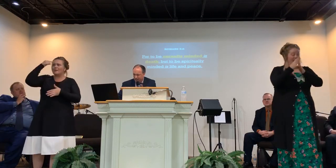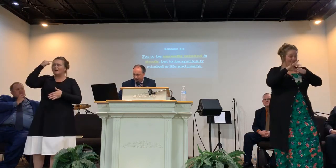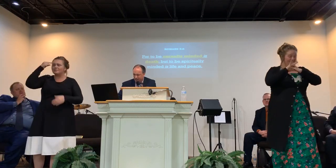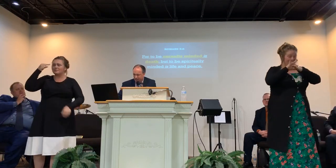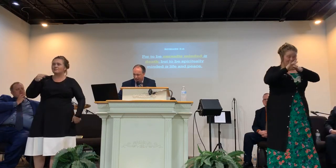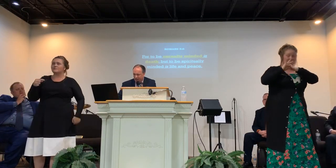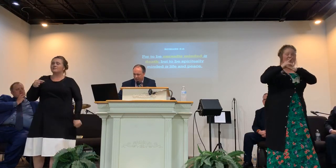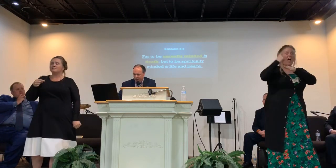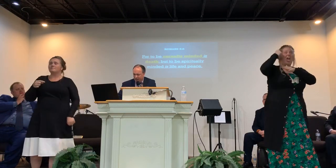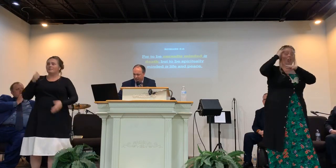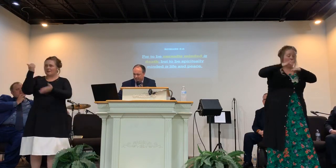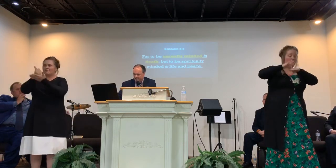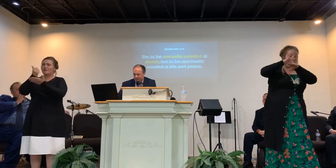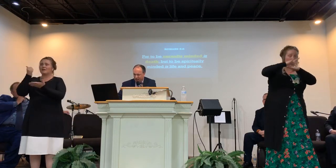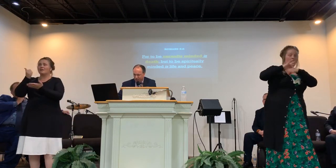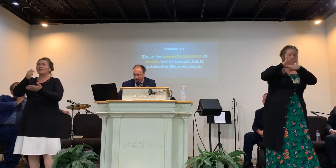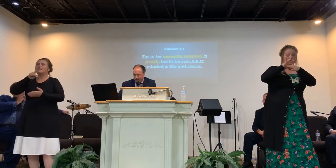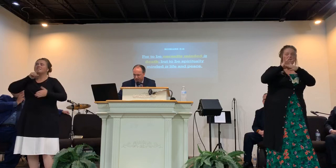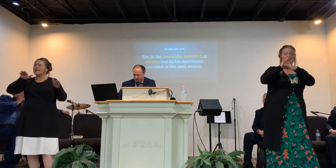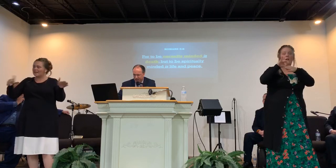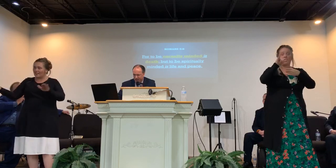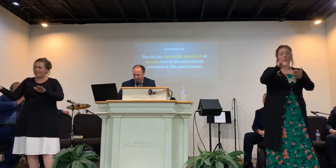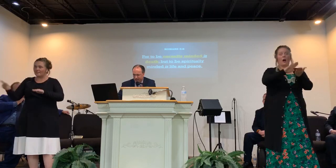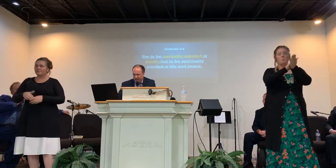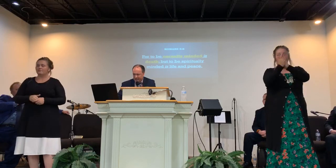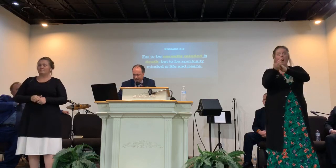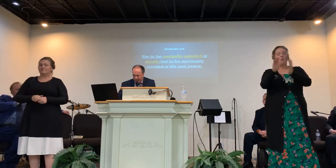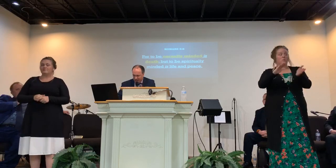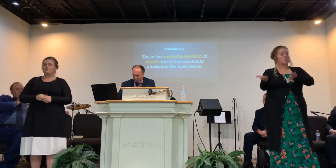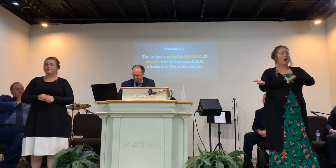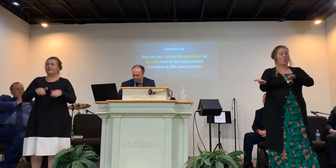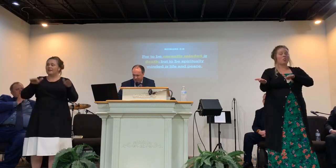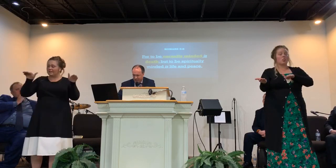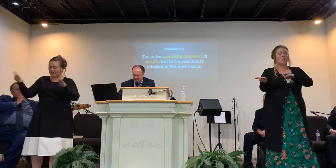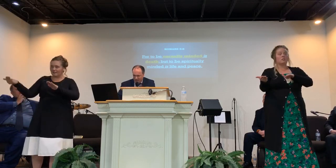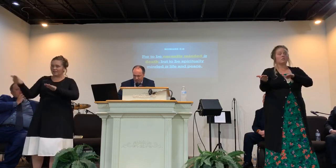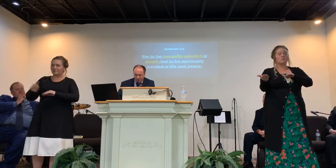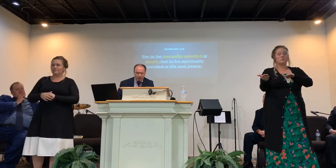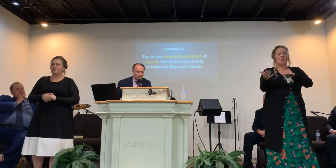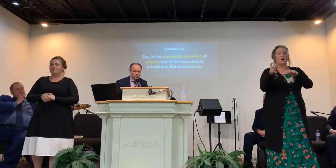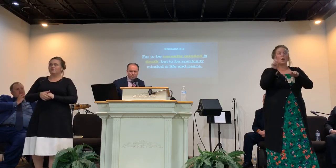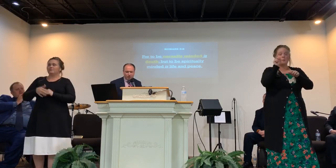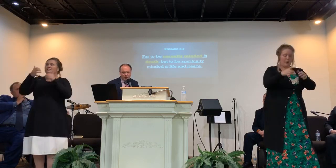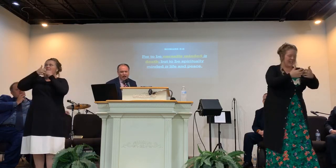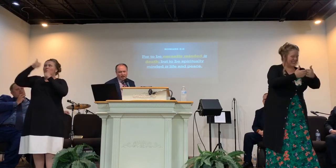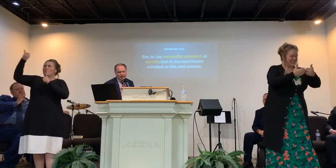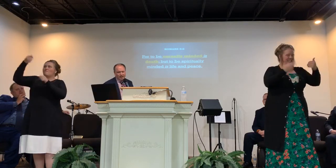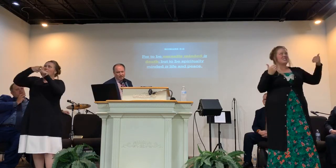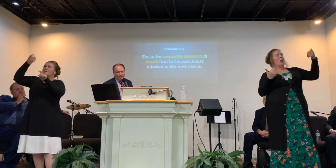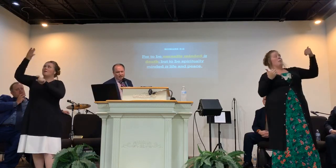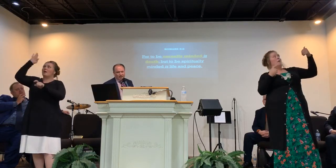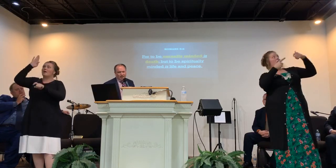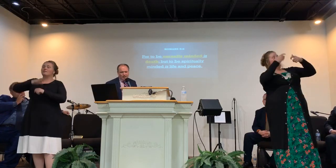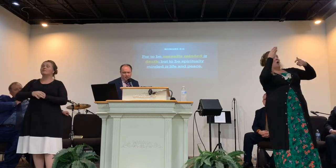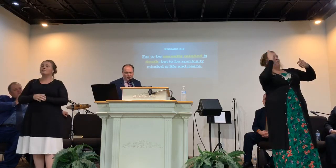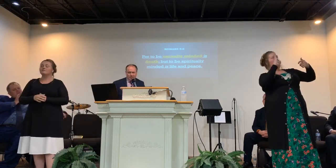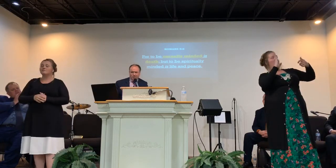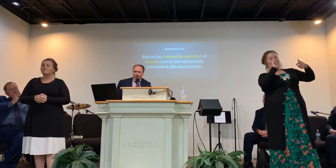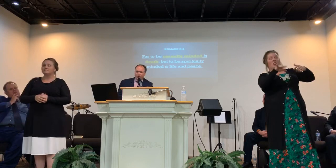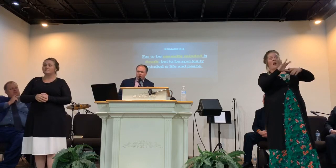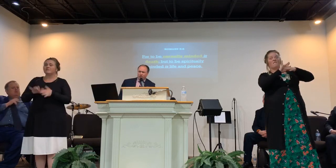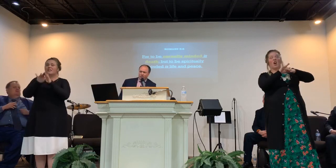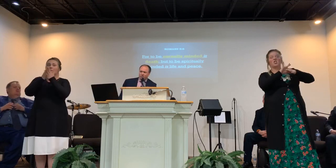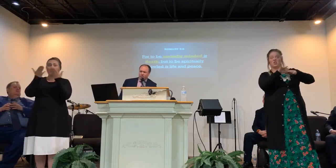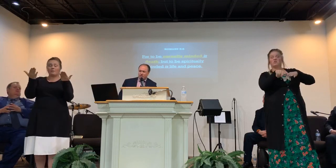minded, amen, is death. Death. Separation from God.